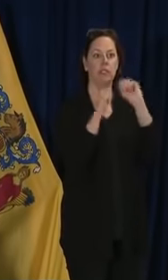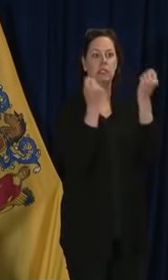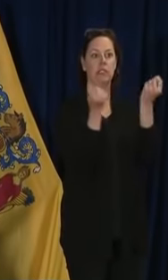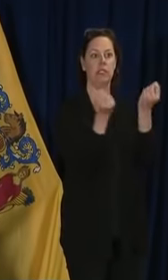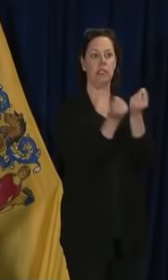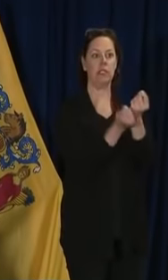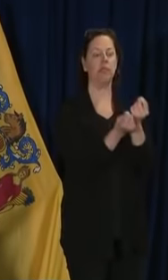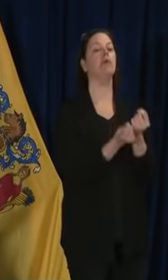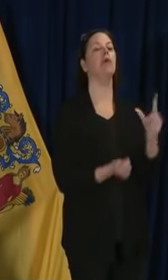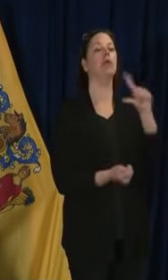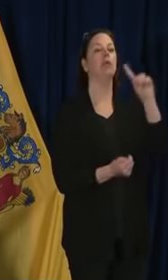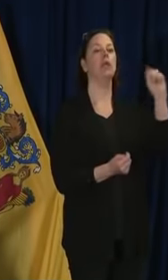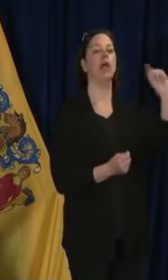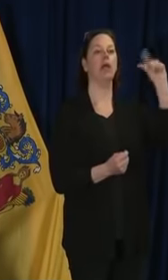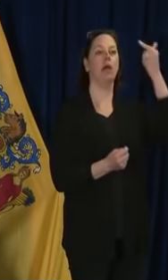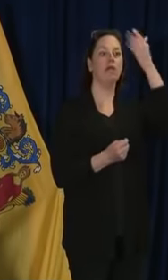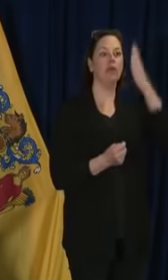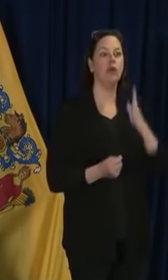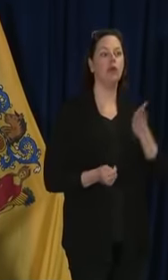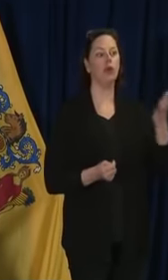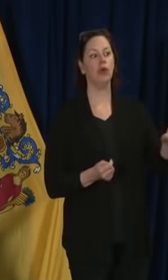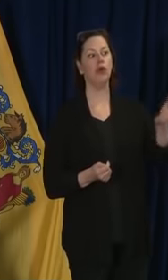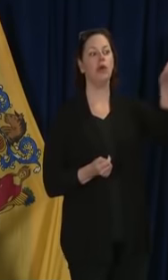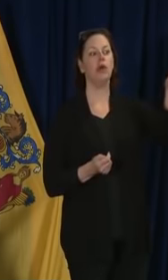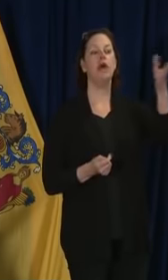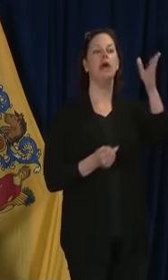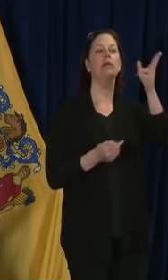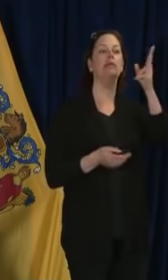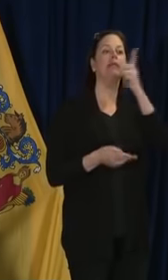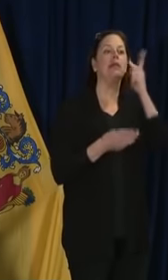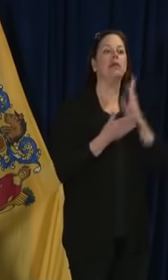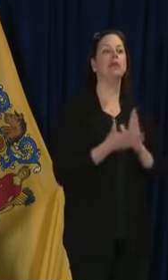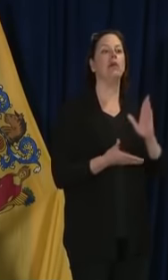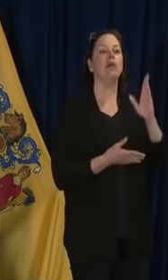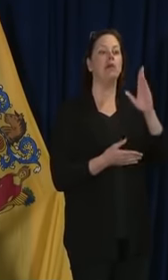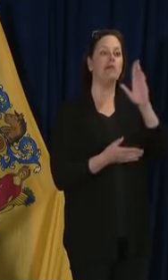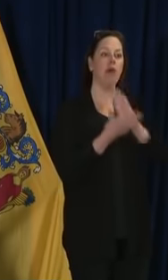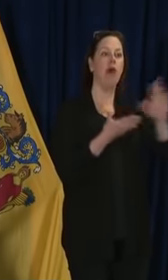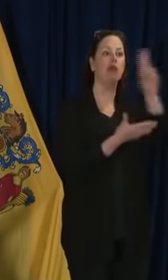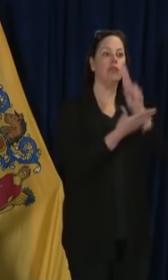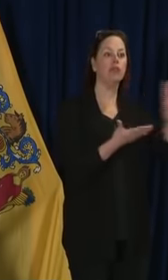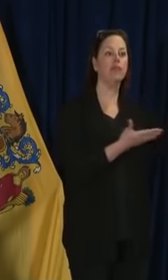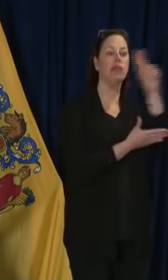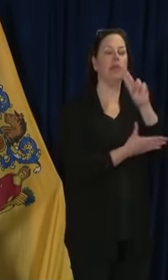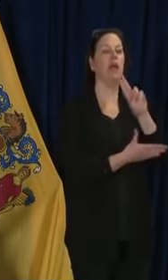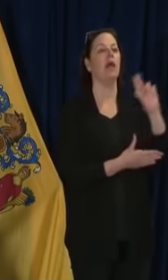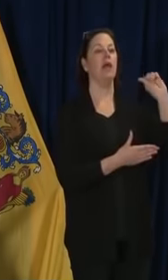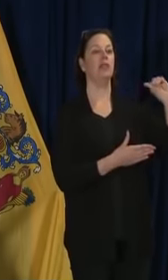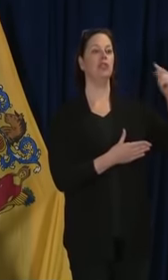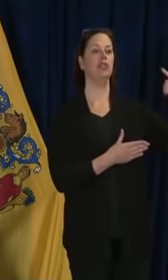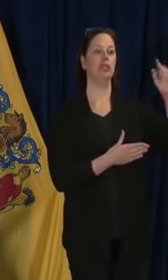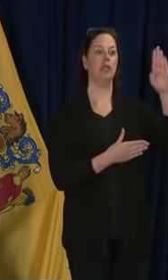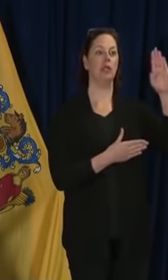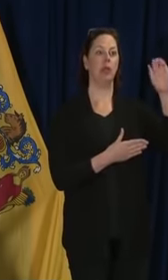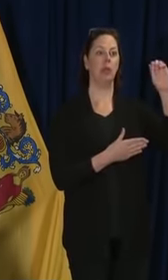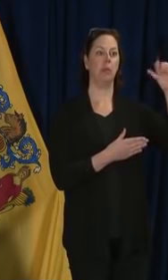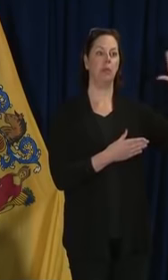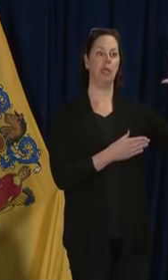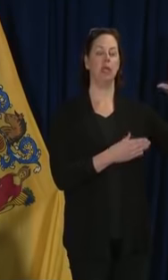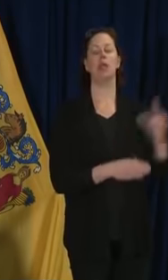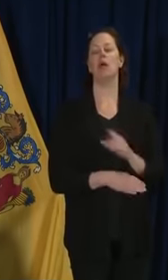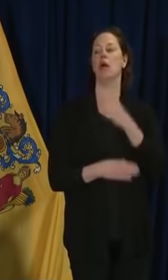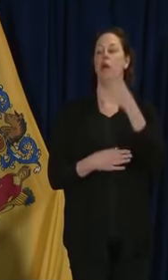The Secretary of Higher Education, Dr. Zakiya Smith-Ellis, Adjutant General Jamal Beal, Health Commissioner, who is familiar to everybody in the